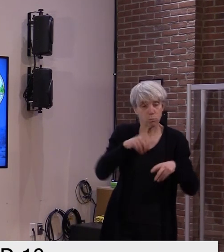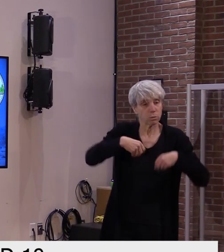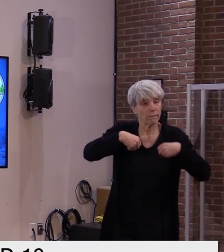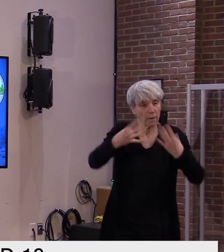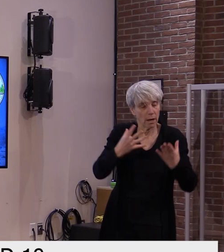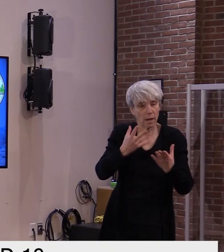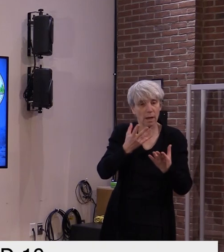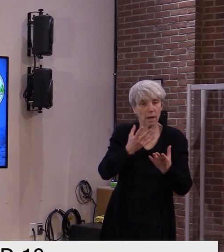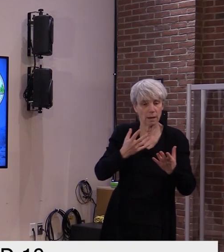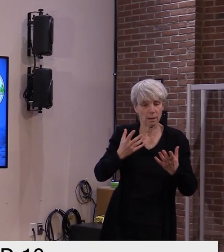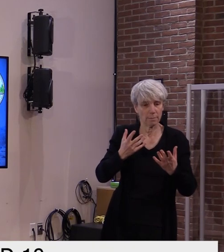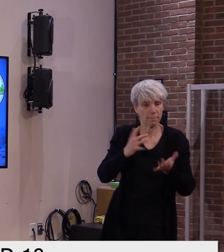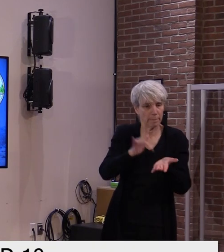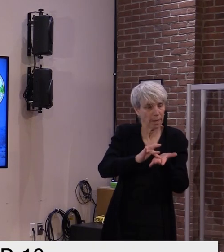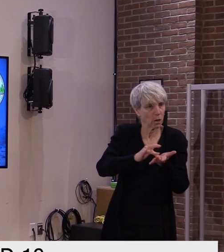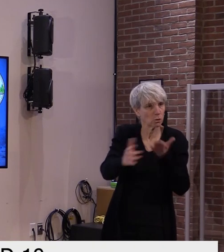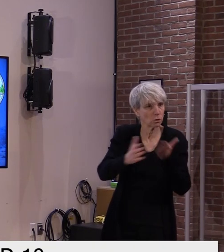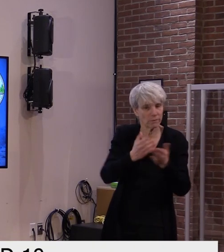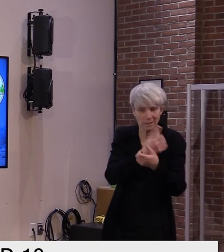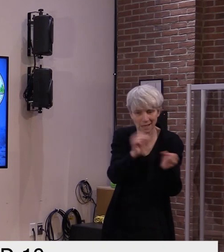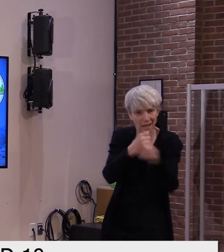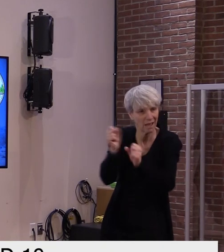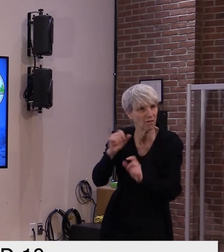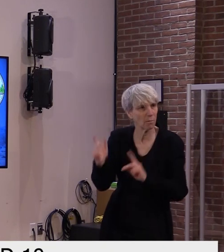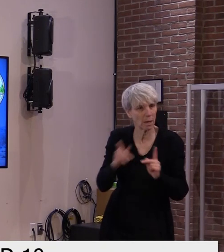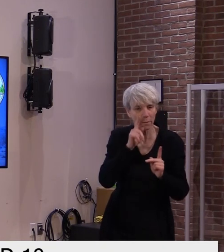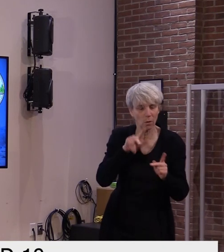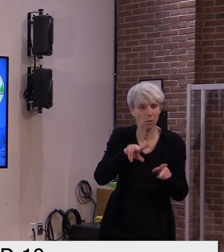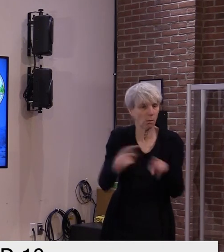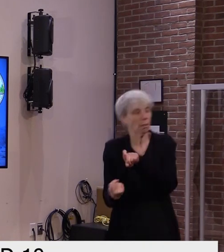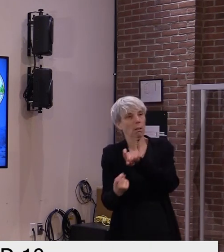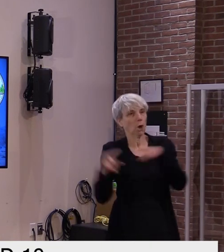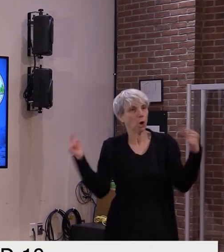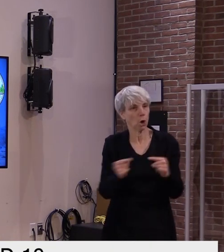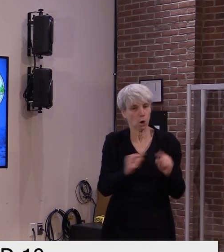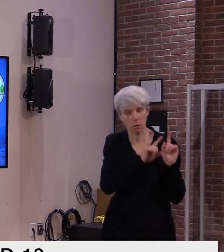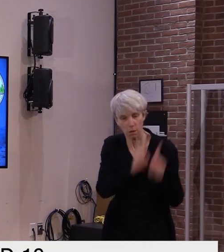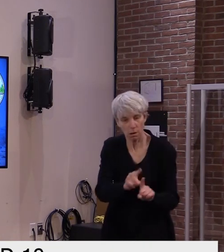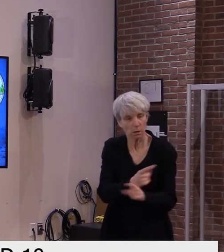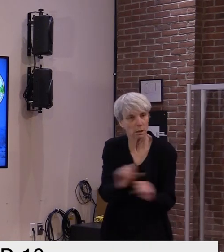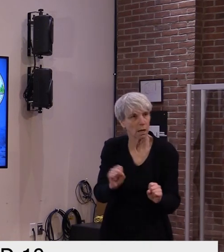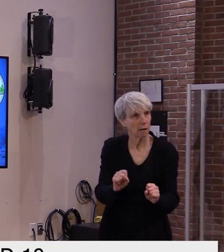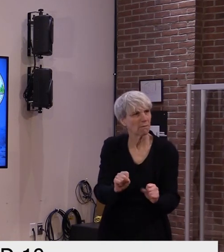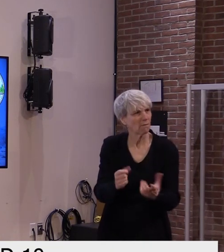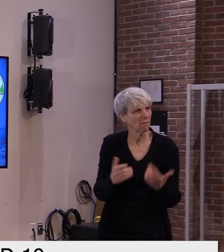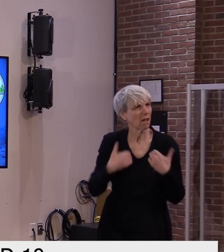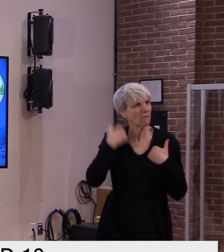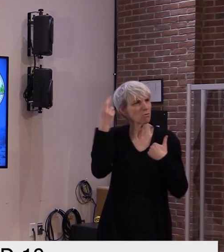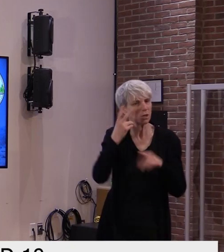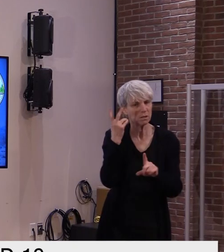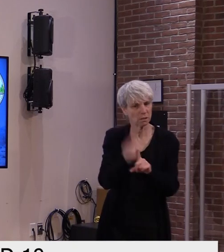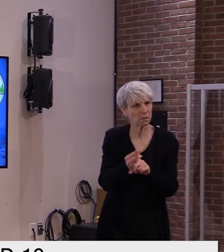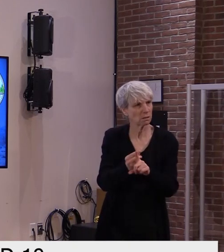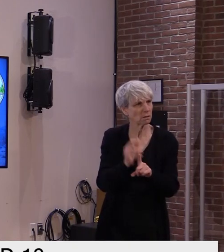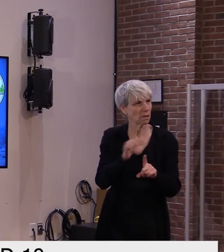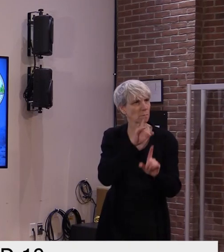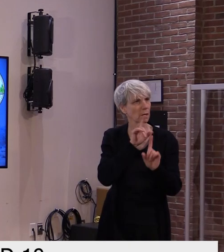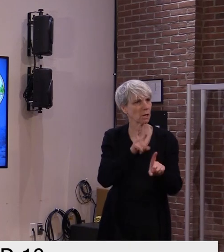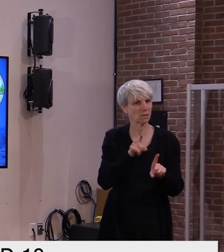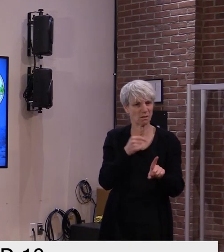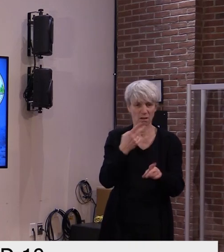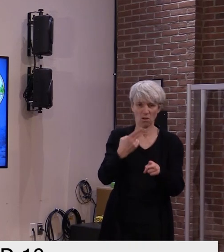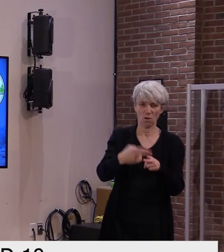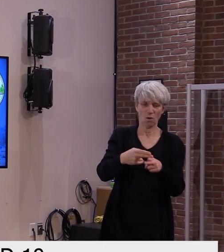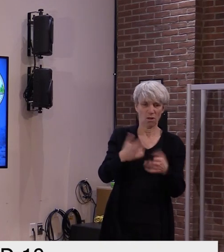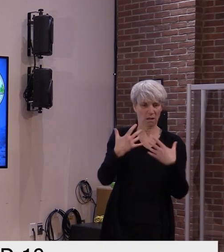I answered it the way that I think it should have been answered, and I thought I think it's appropriate that these are medical